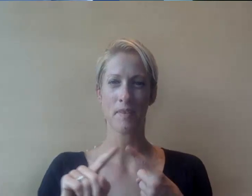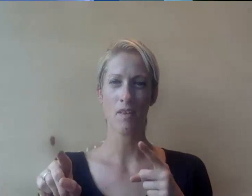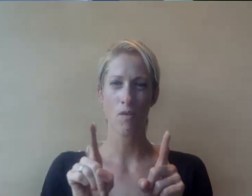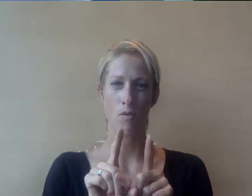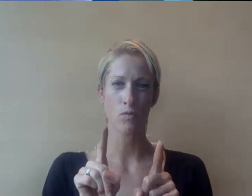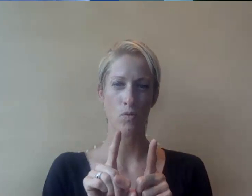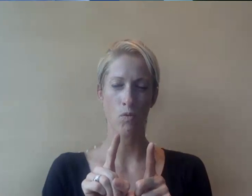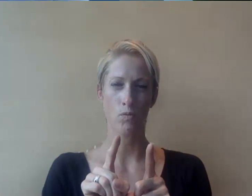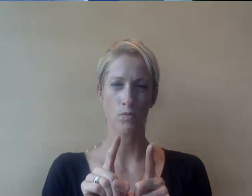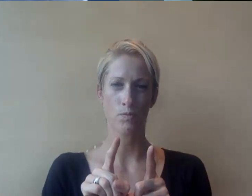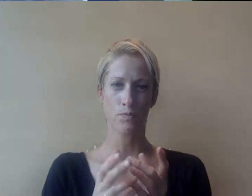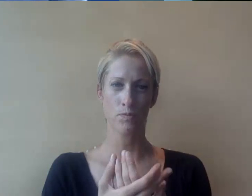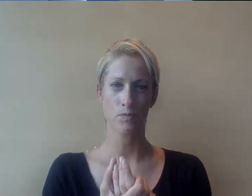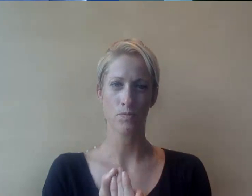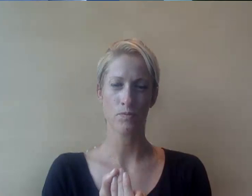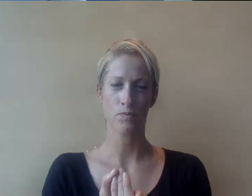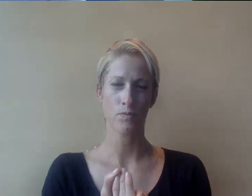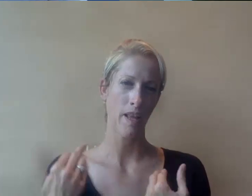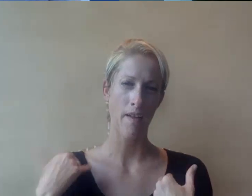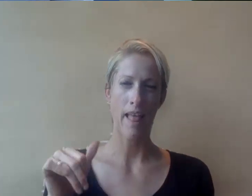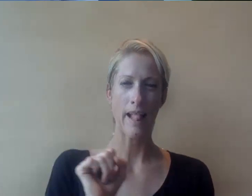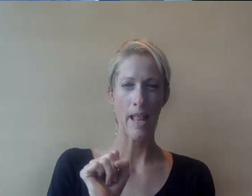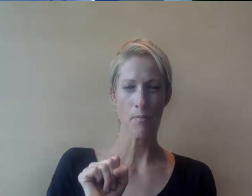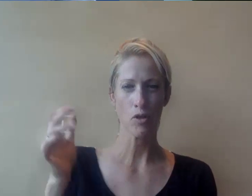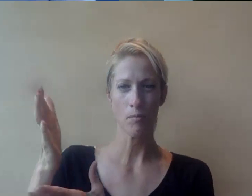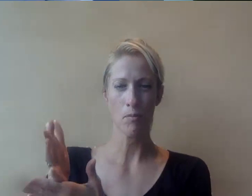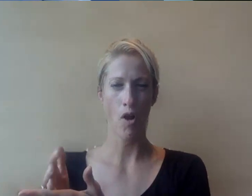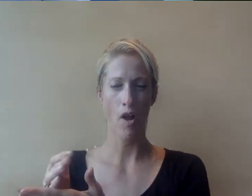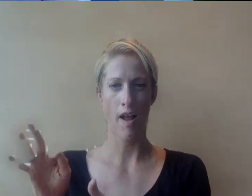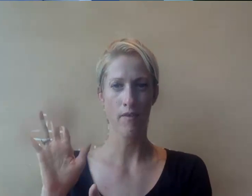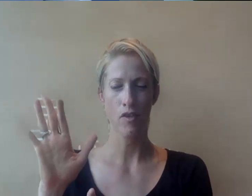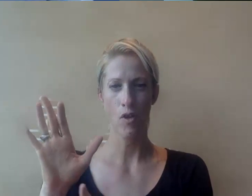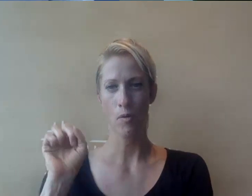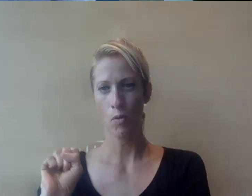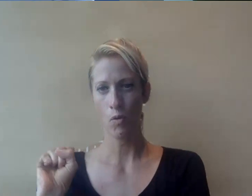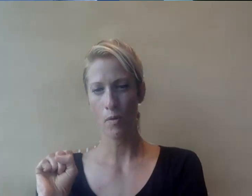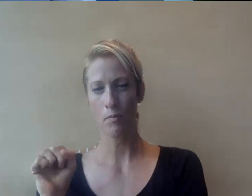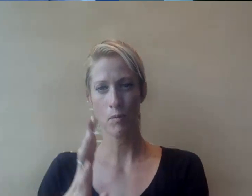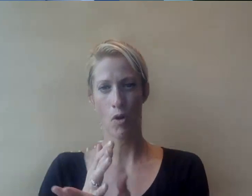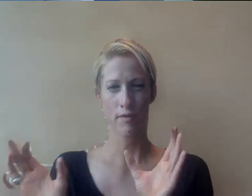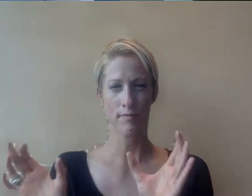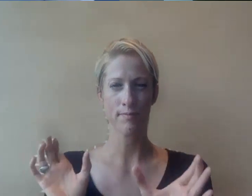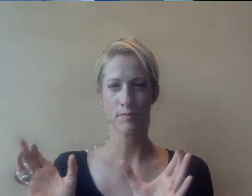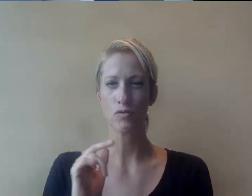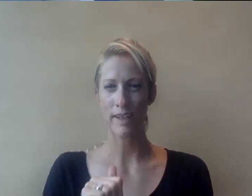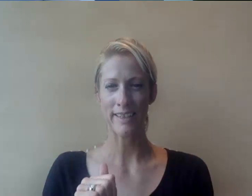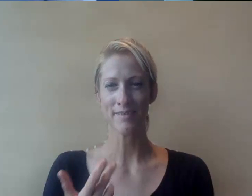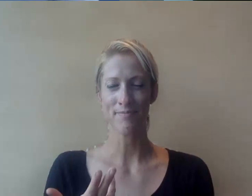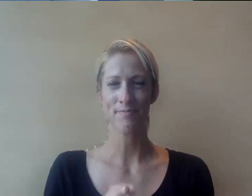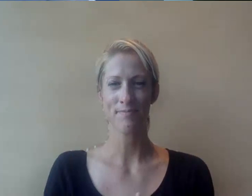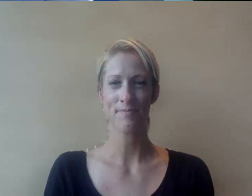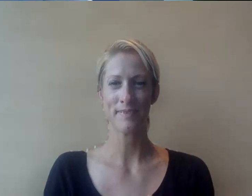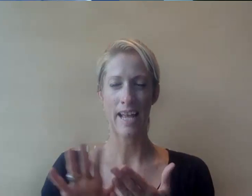this workforce side of the labor side of the infrastructure, the deployment side. And so it's really cool to hear about kind of what's going